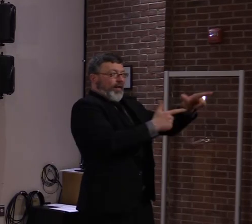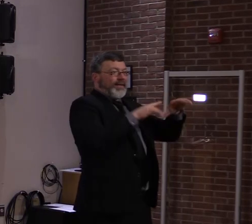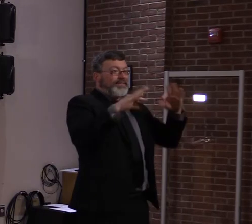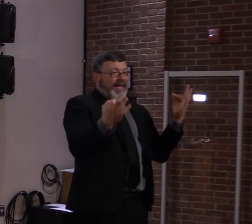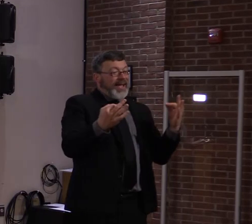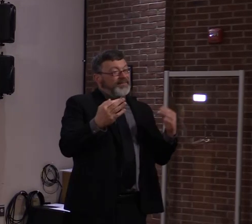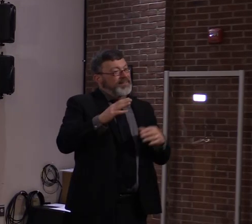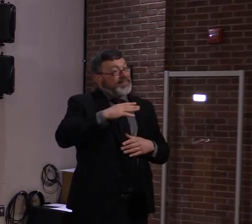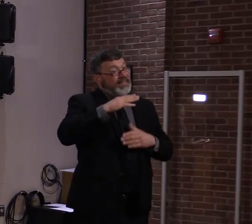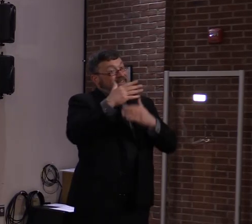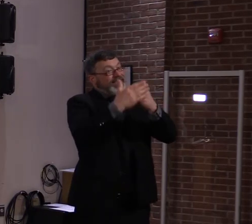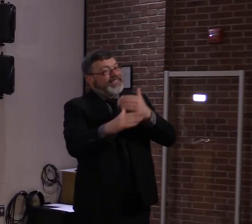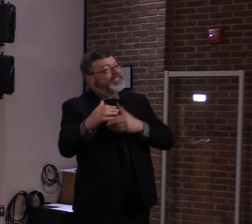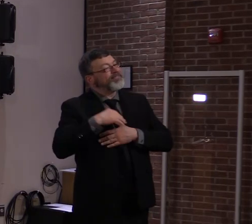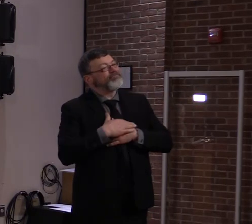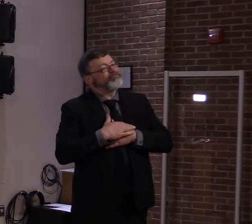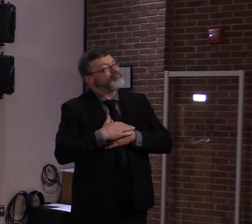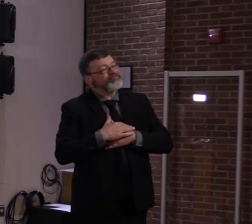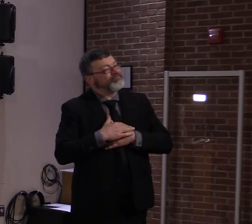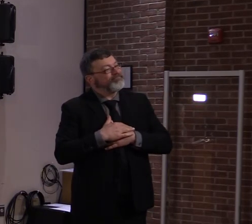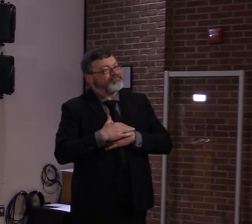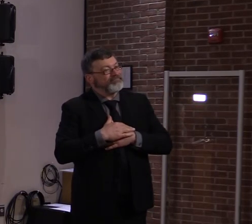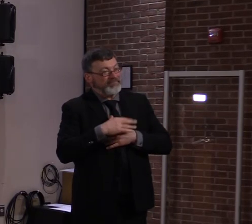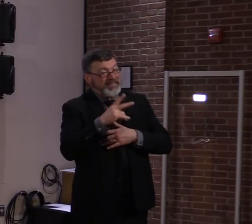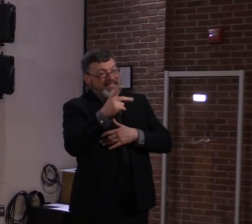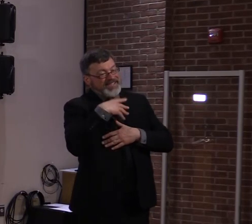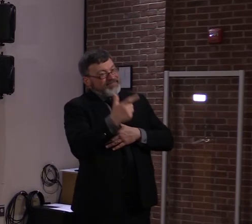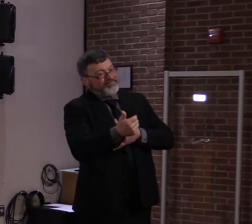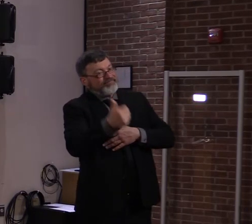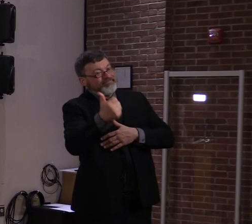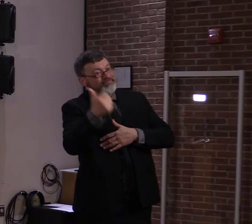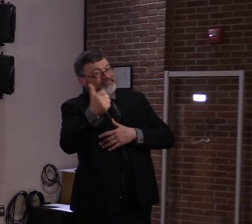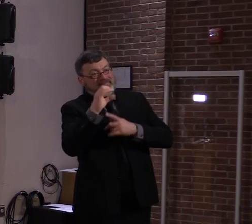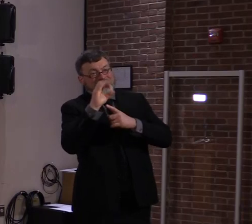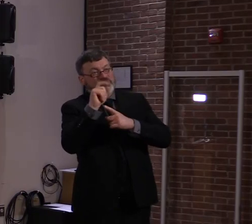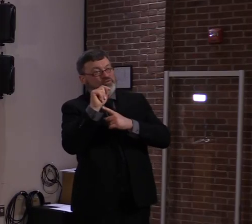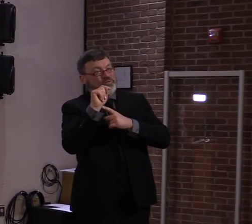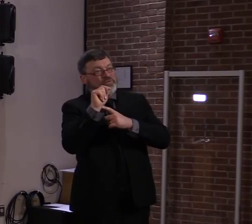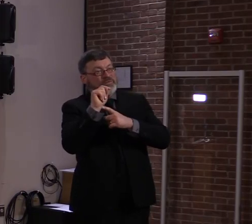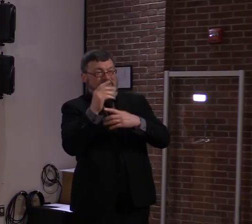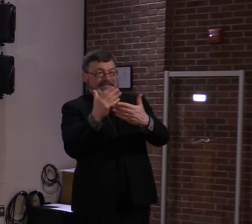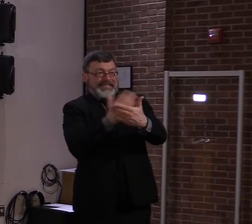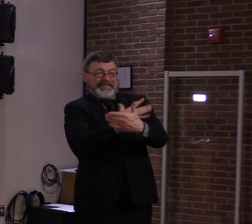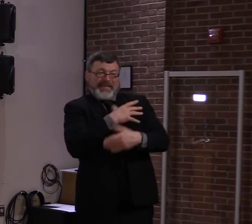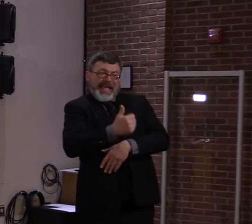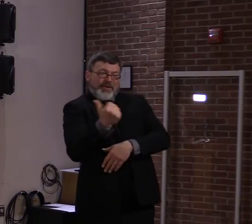the governor said, building permanent housing. And what more can be